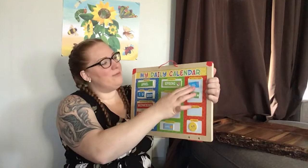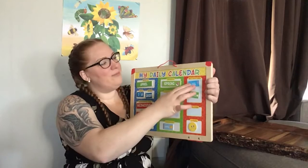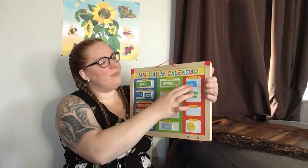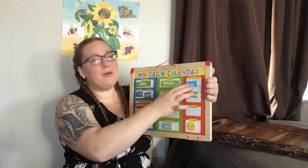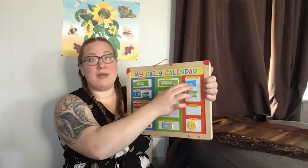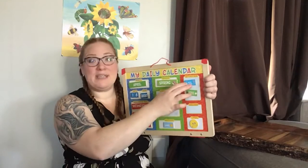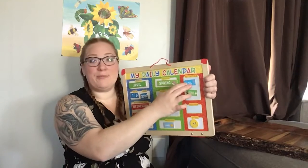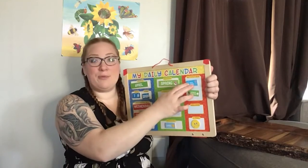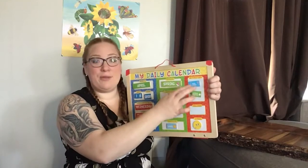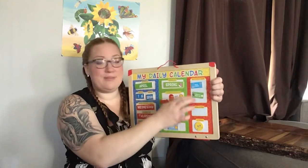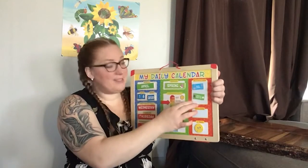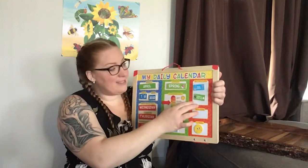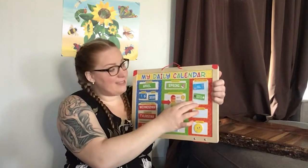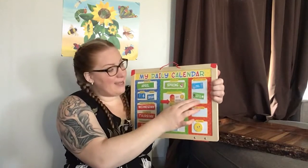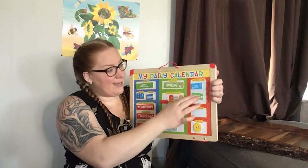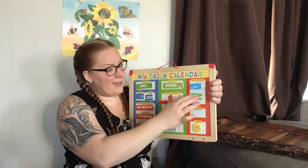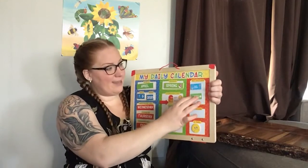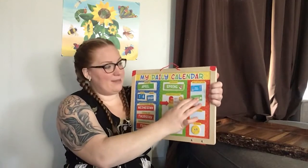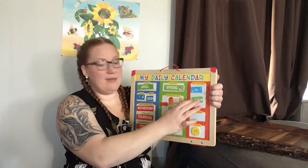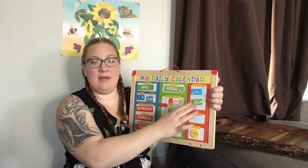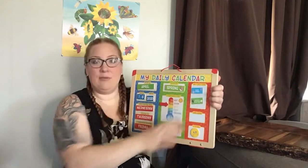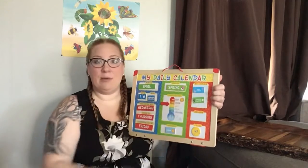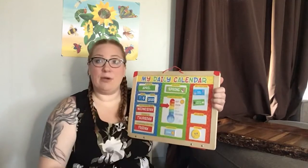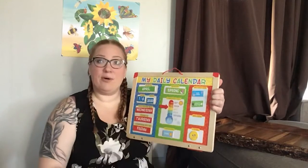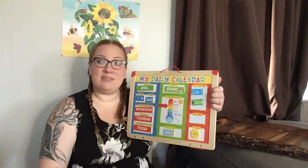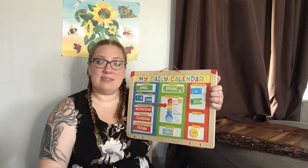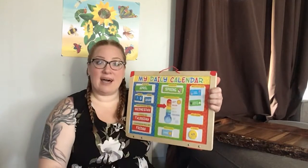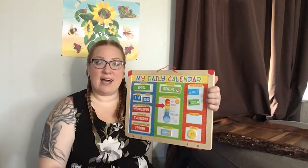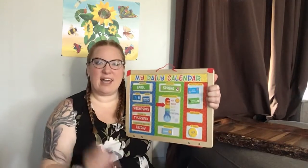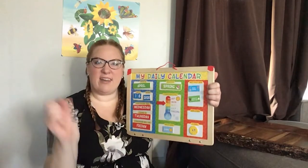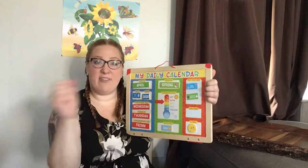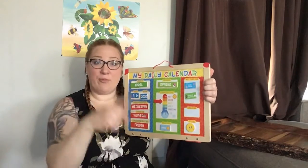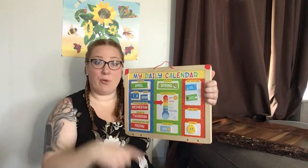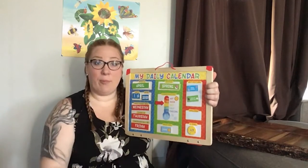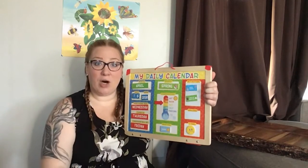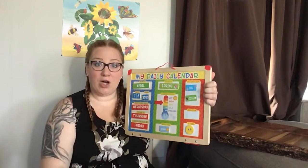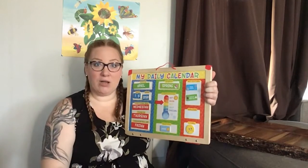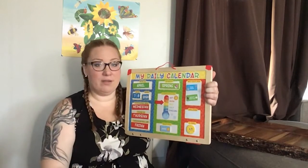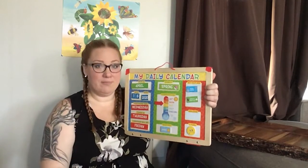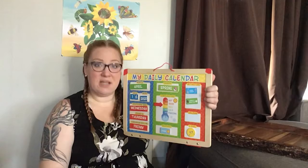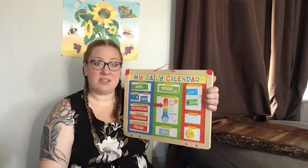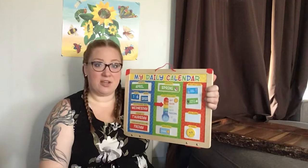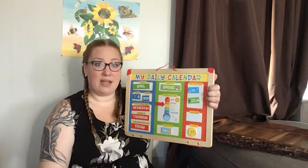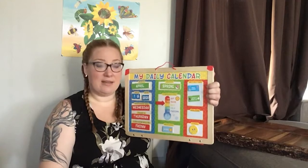You can play some more music today. Maybe go outside and throw a ball. That's a good idea.